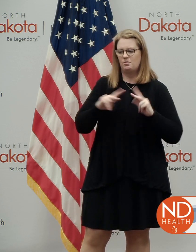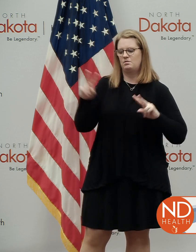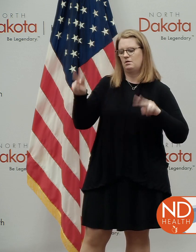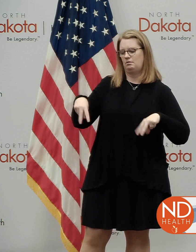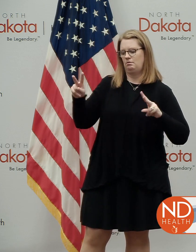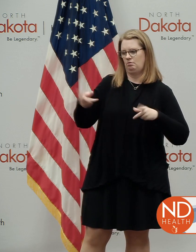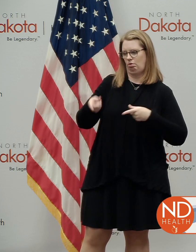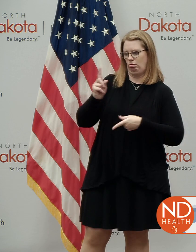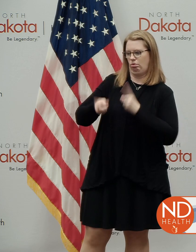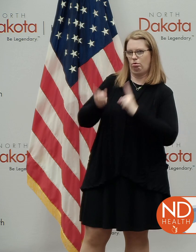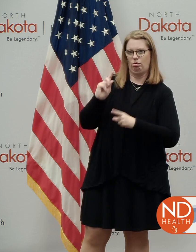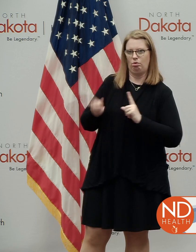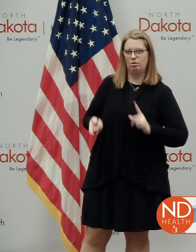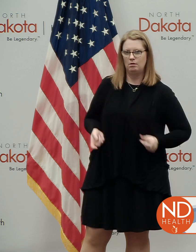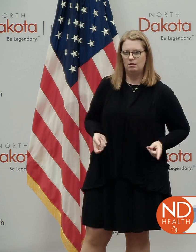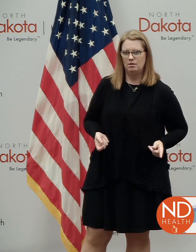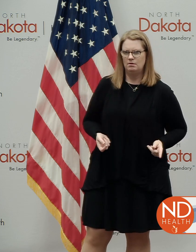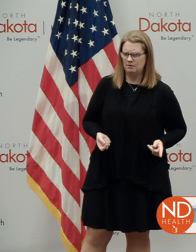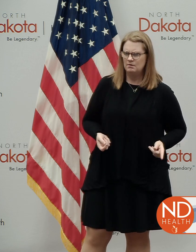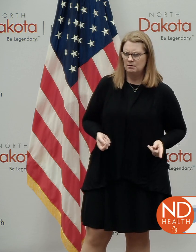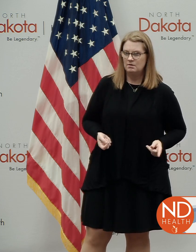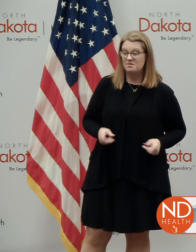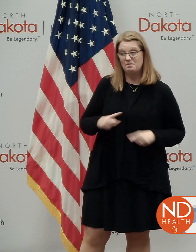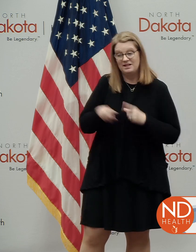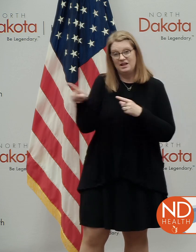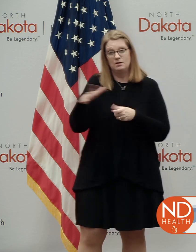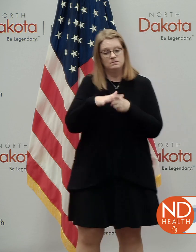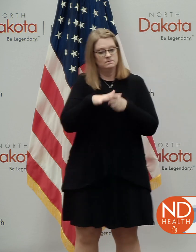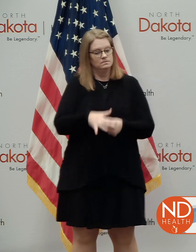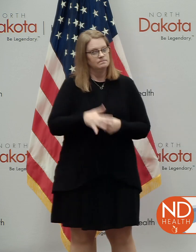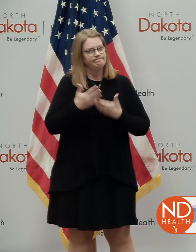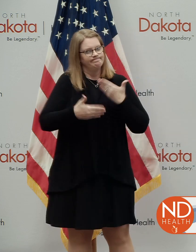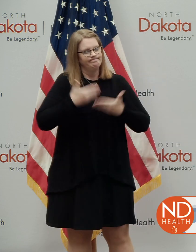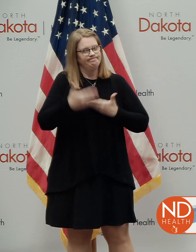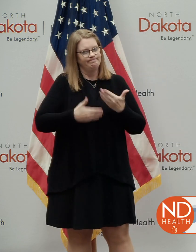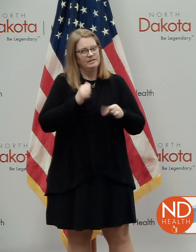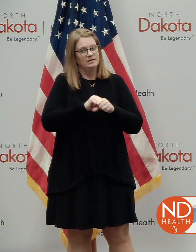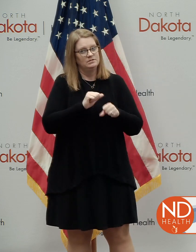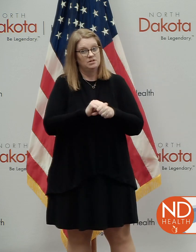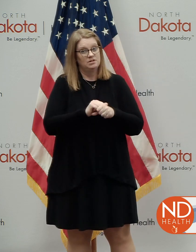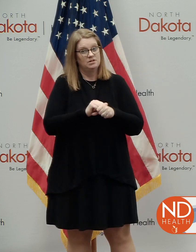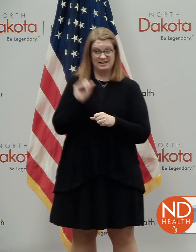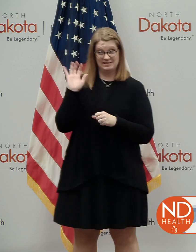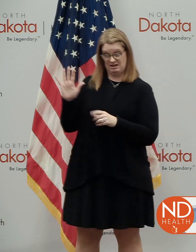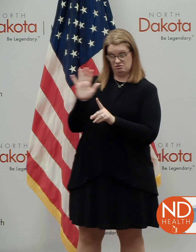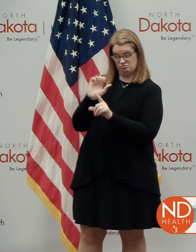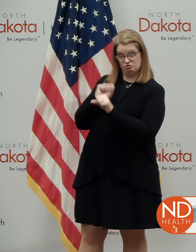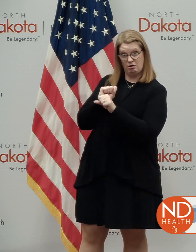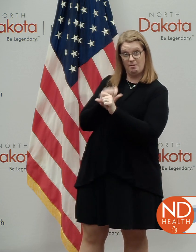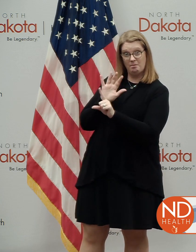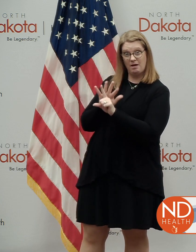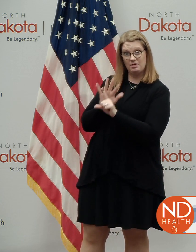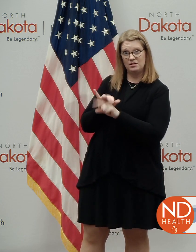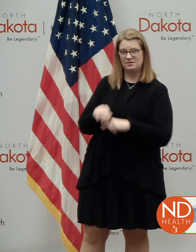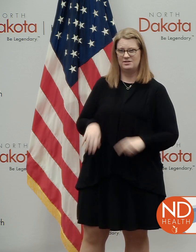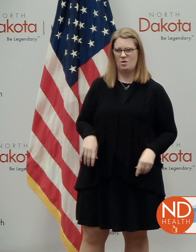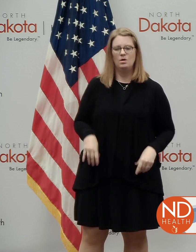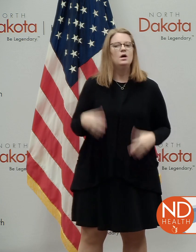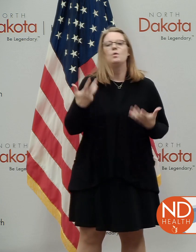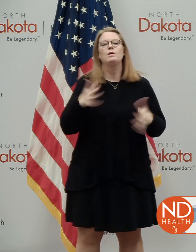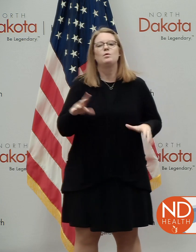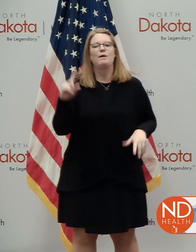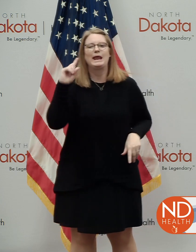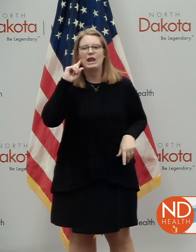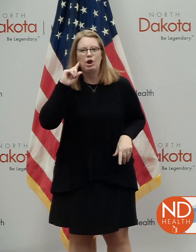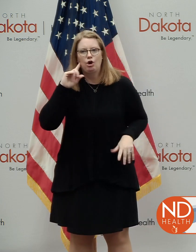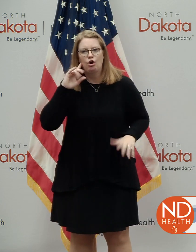Our health officers are under fire. They're doing their job for us. It's not always popular. We don't want to hear the bad news. We don't want to